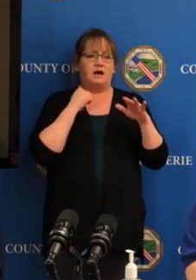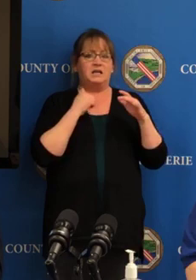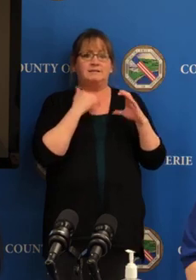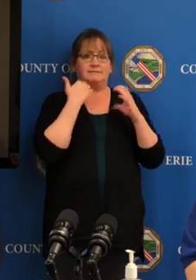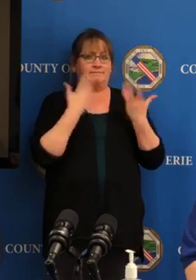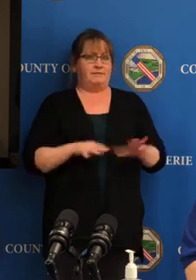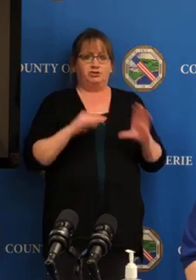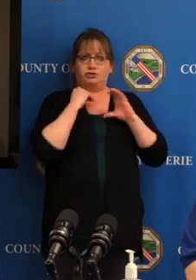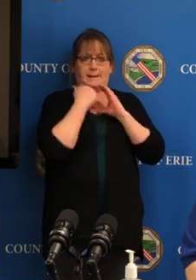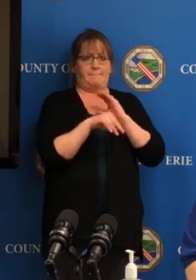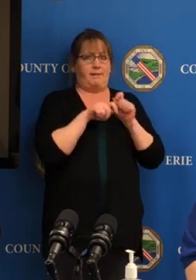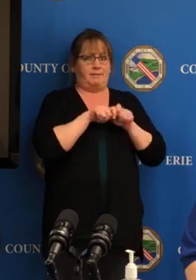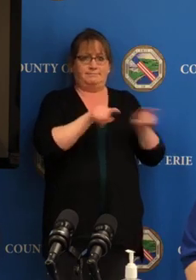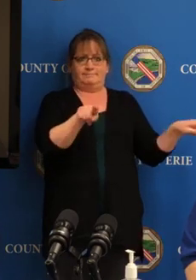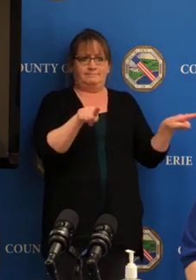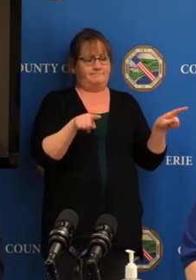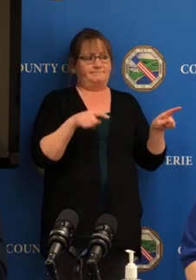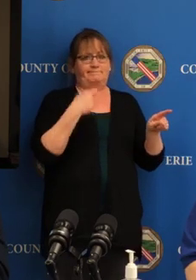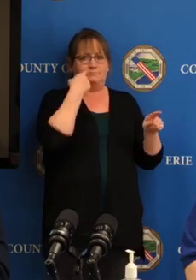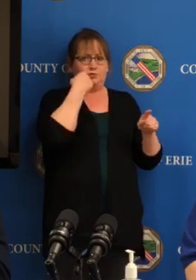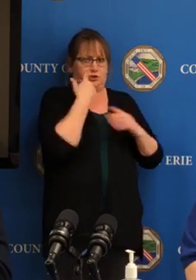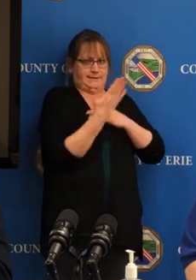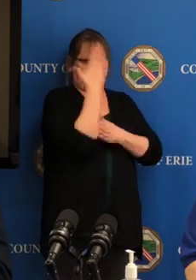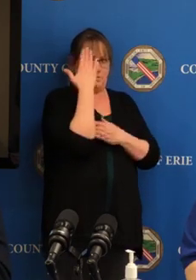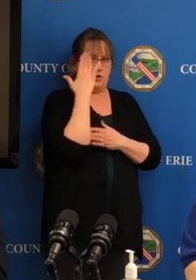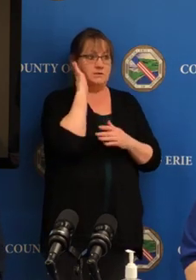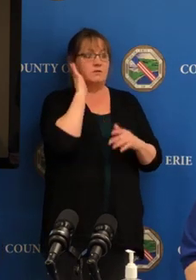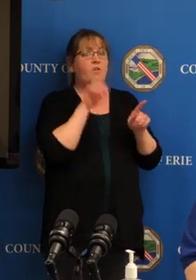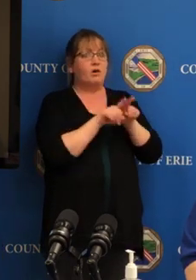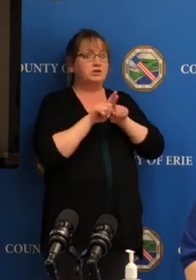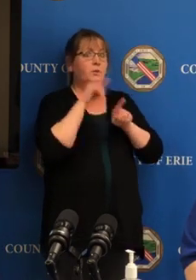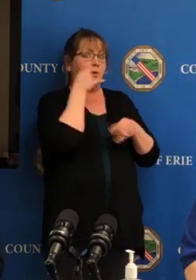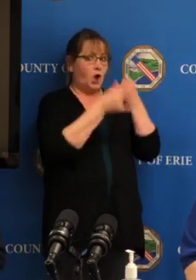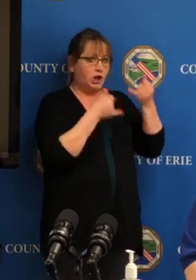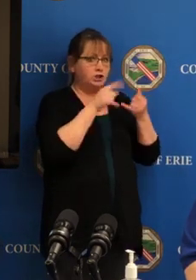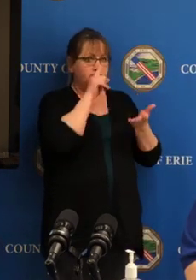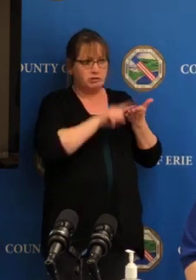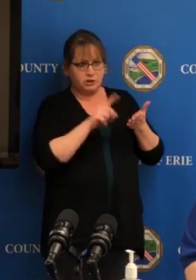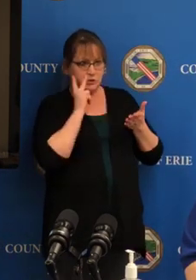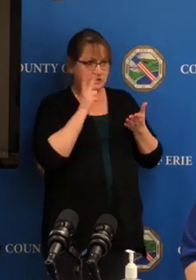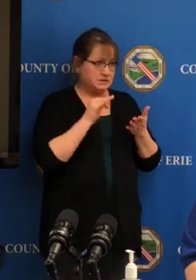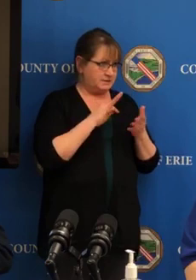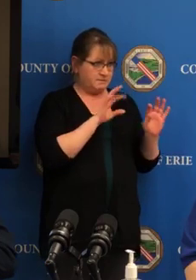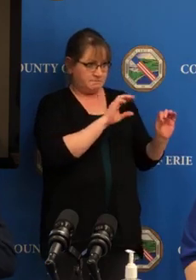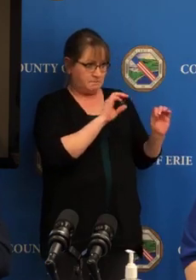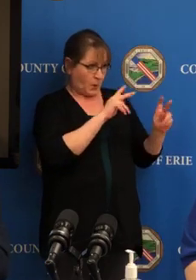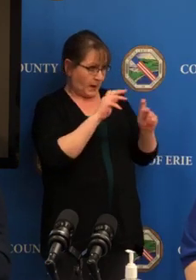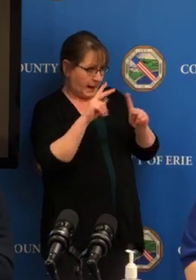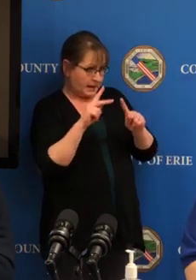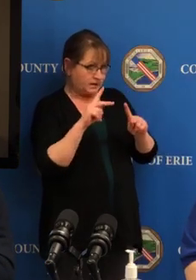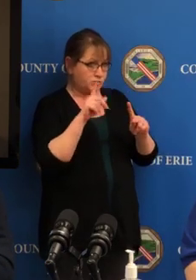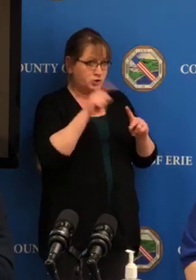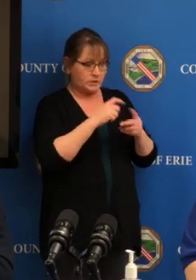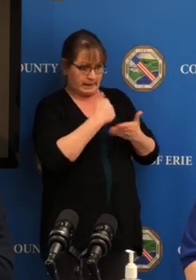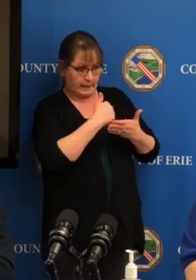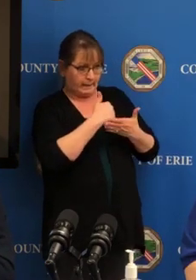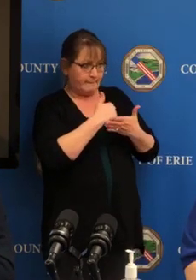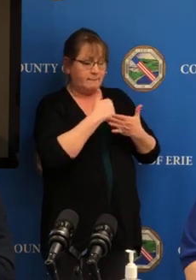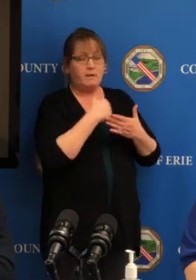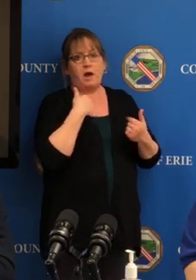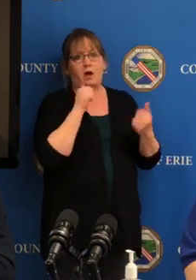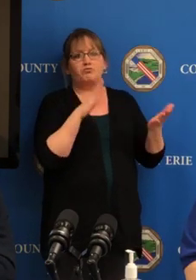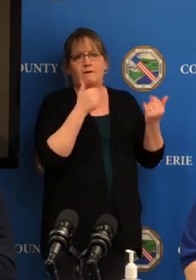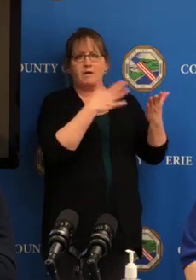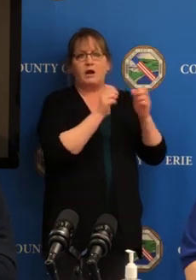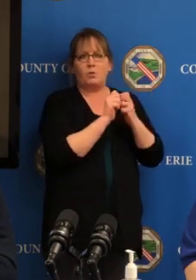this morning, and I'm following up with phone calls. What we're doing is we're checking to see if they're doing okay. If they need some assistance, I provided